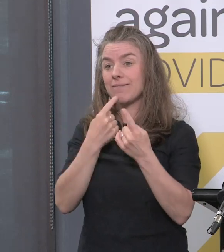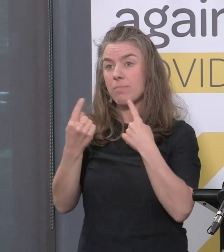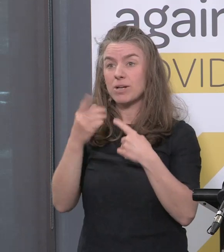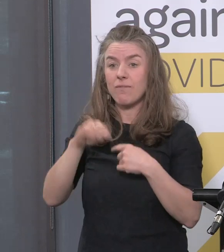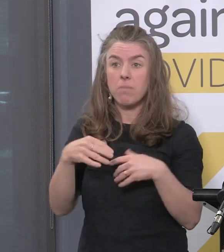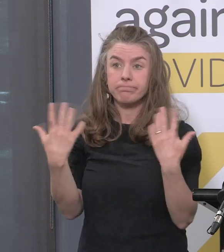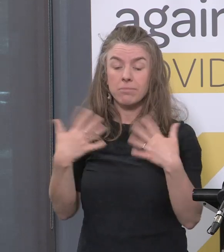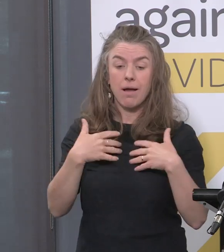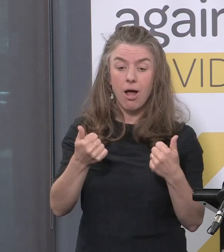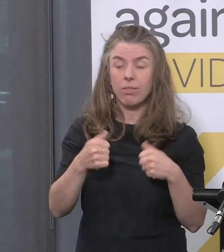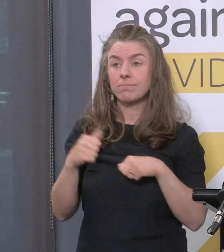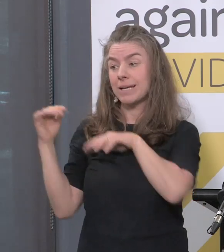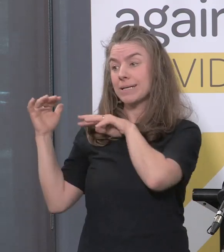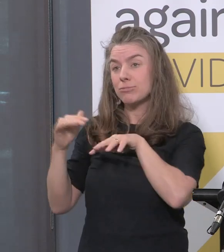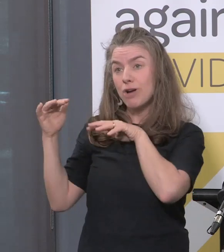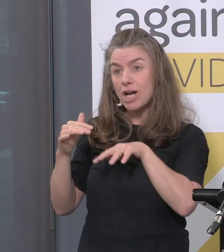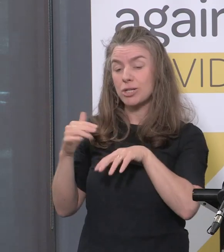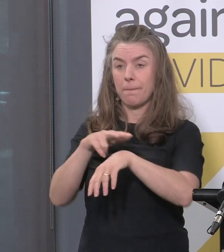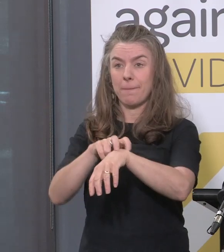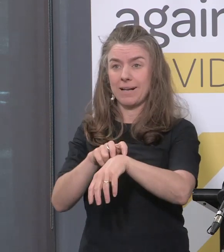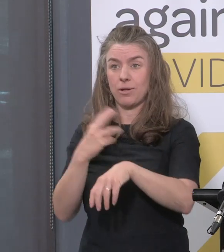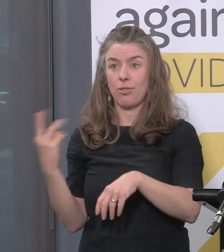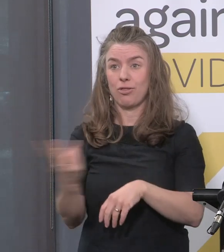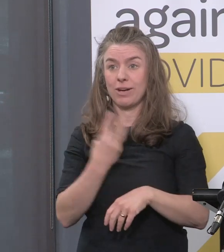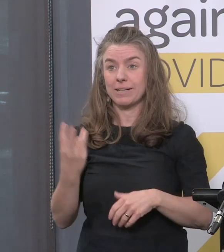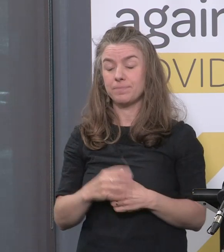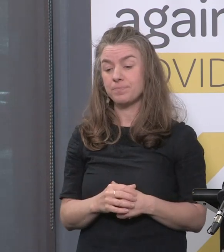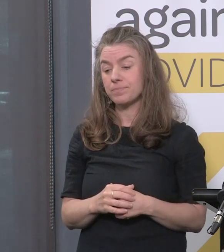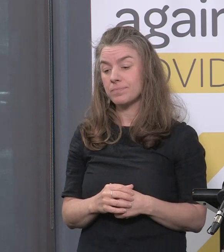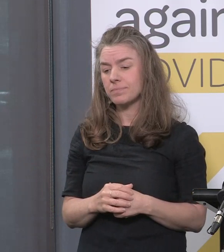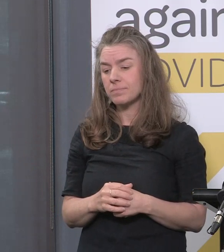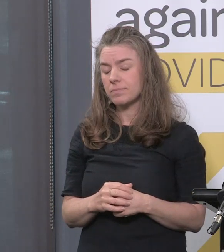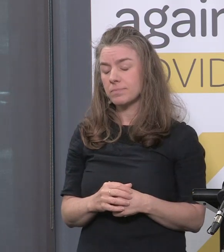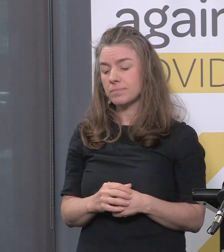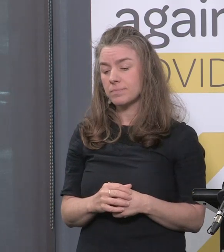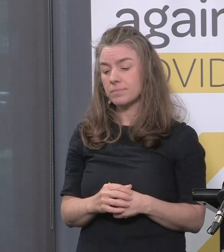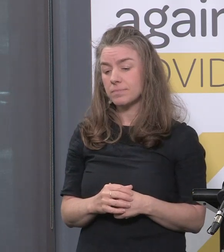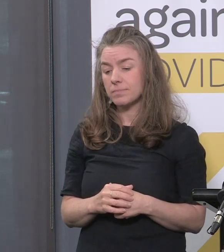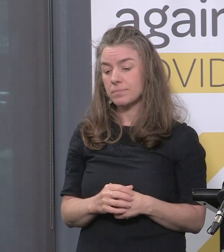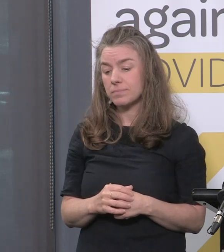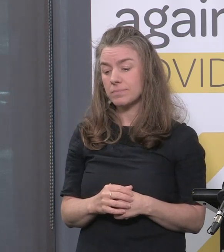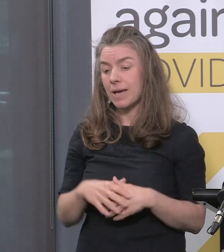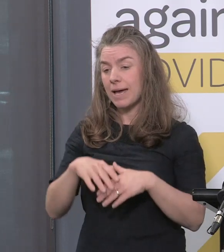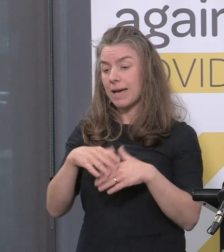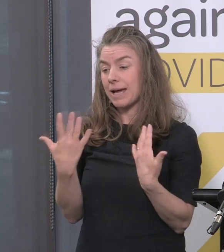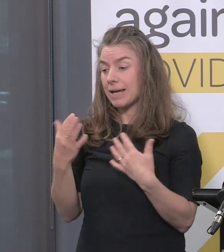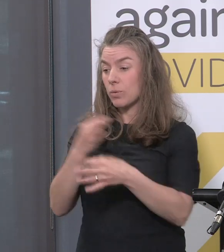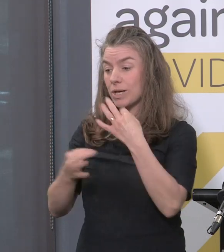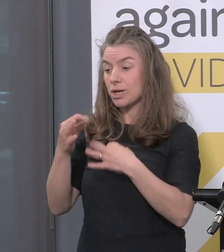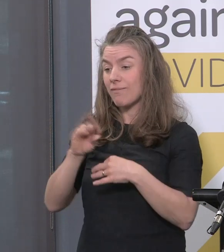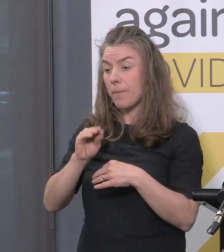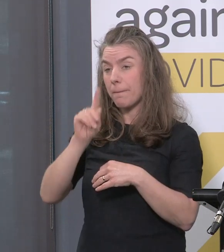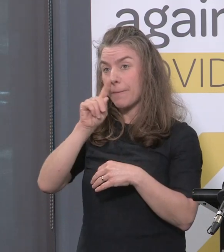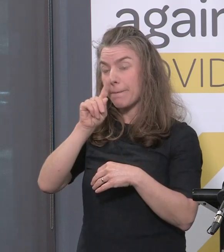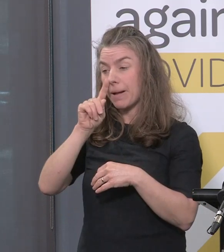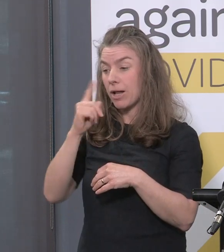health, immigration and police. Priority will be given to messages or inquiries from people who